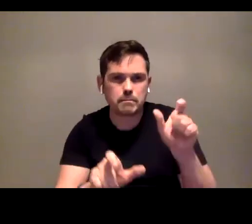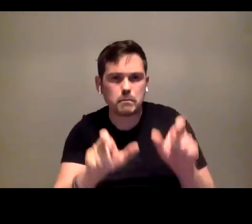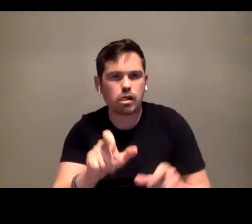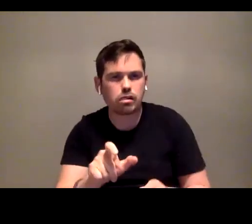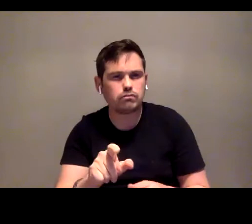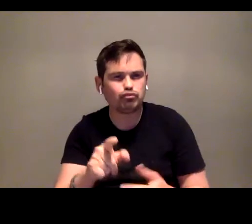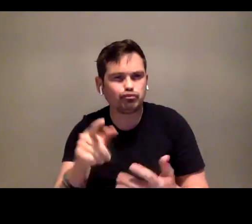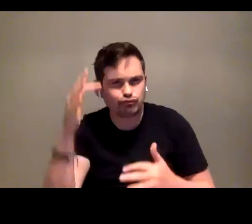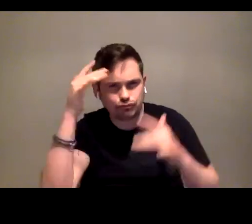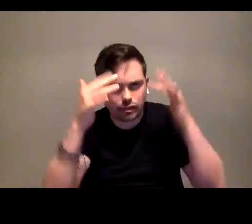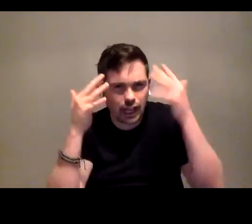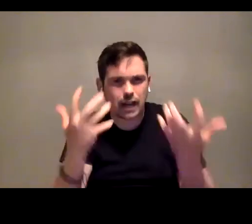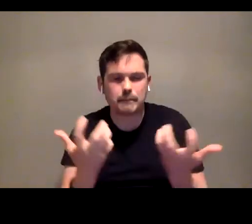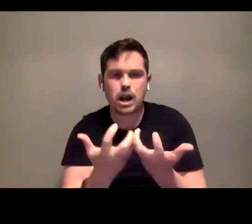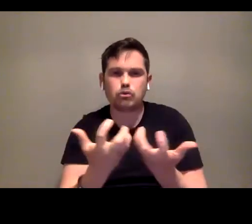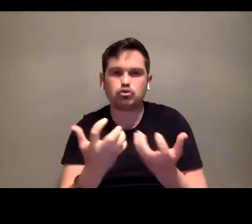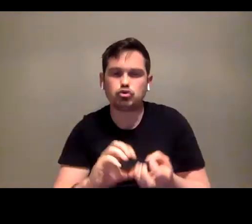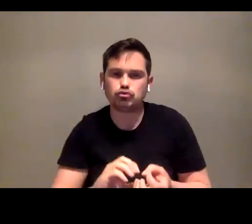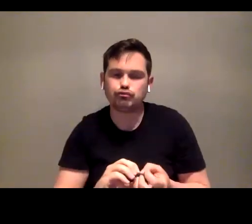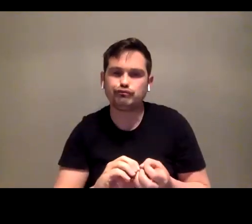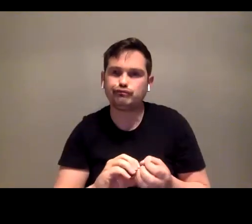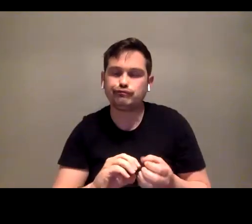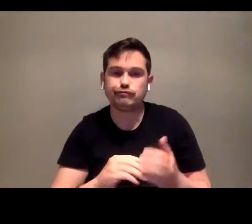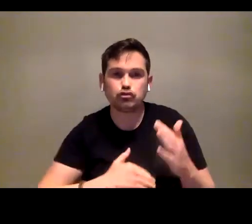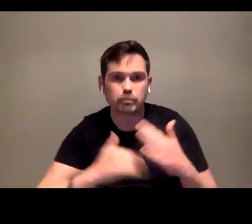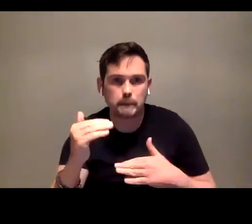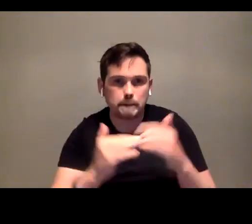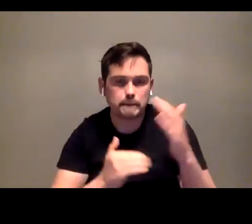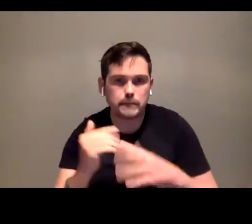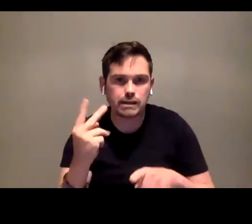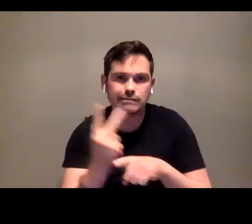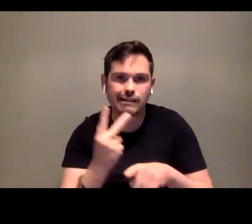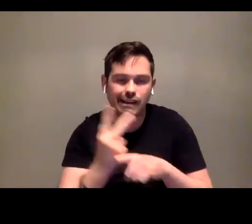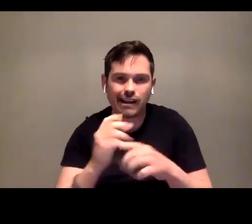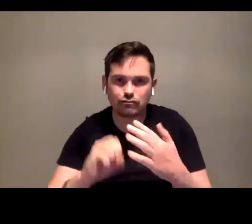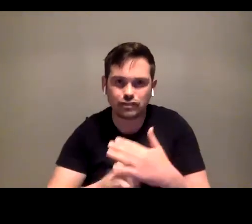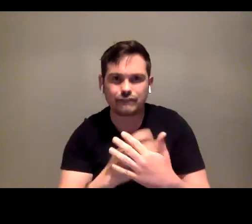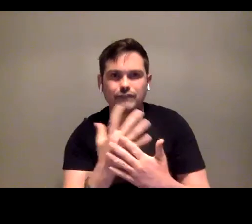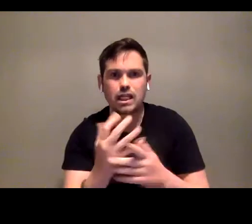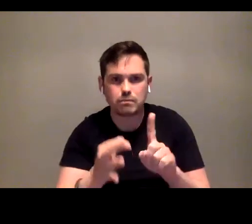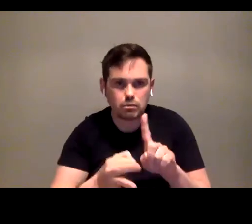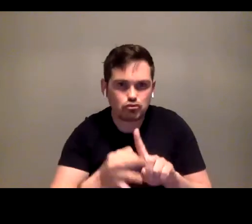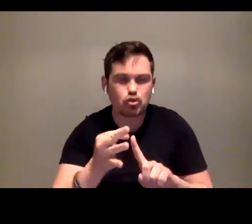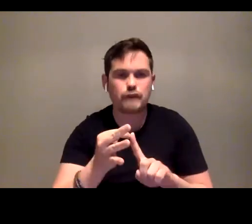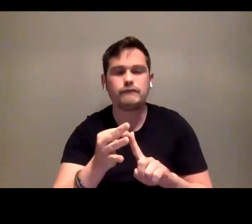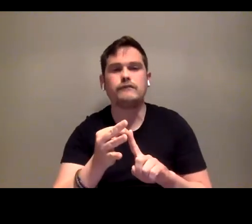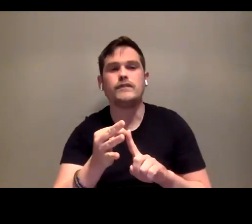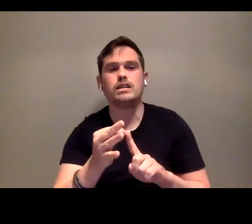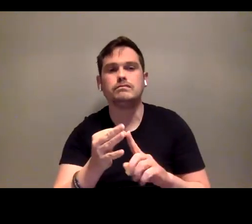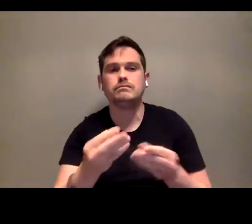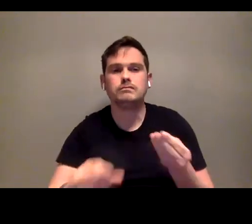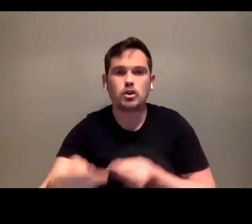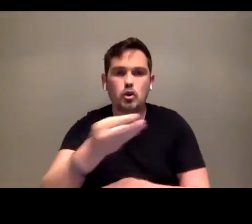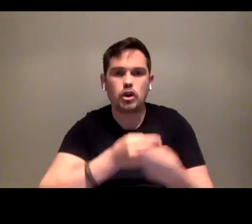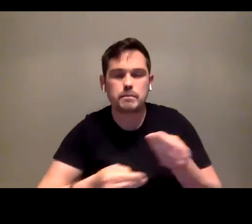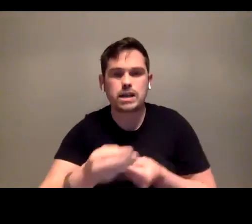afterwards to create new opportunities for people to work and for communities to thrive. But at the same time, we're over a year into the crucial